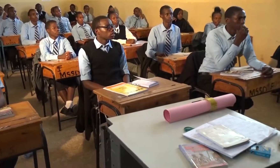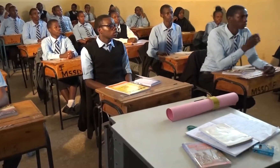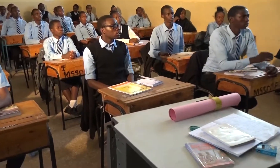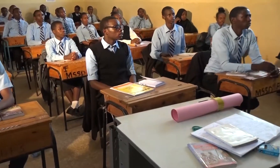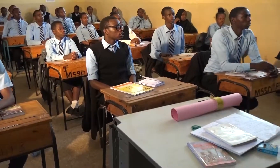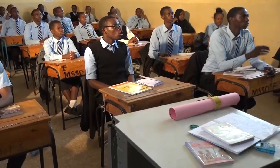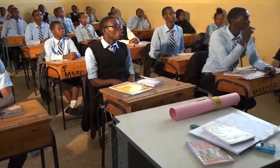of,